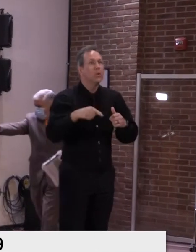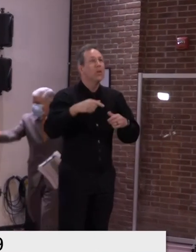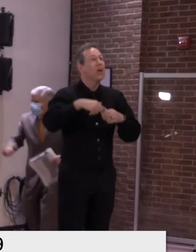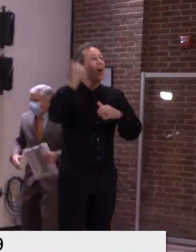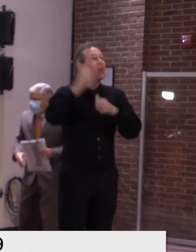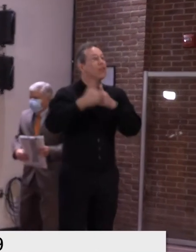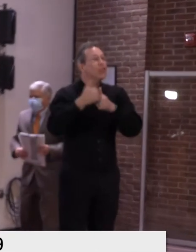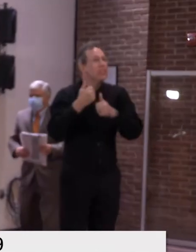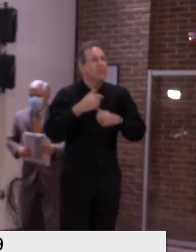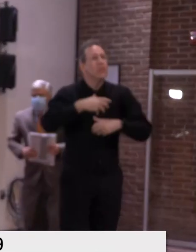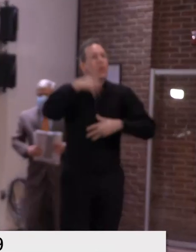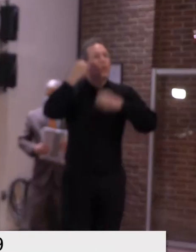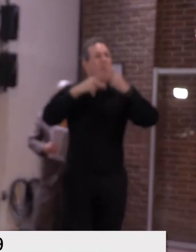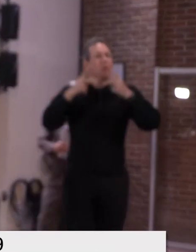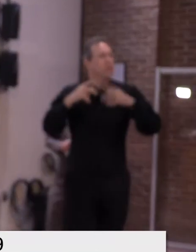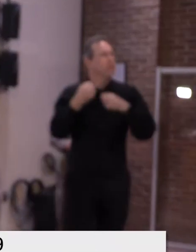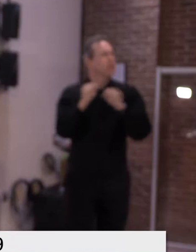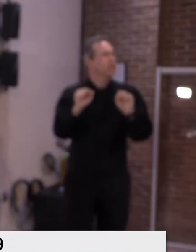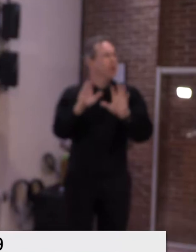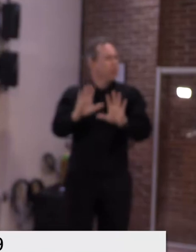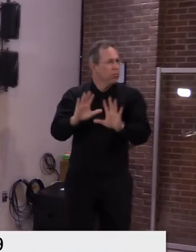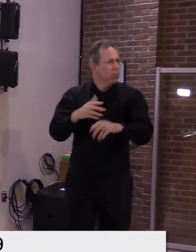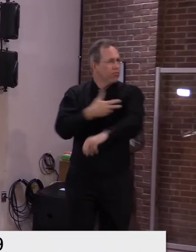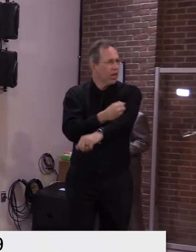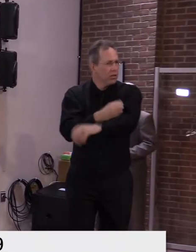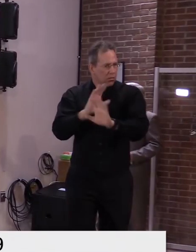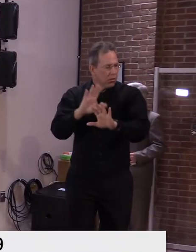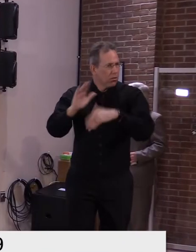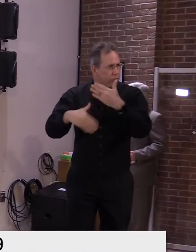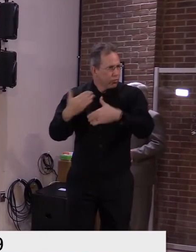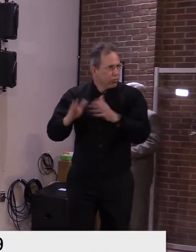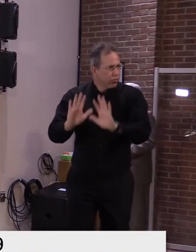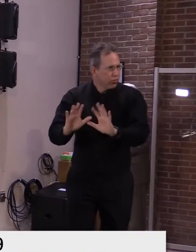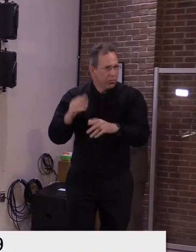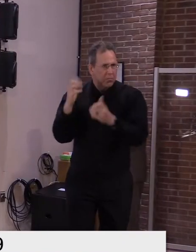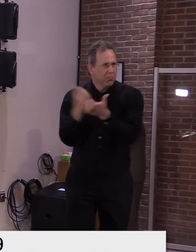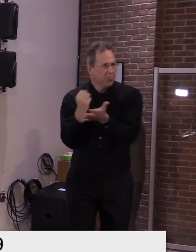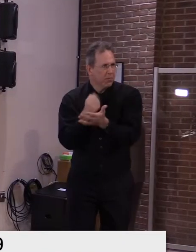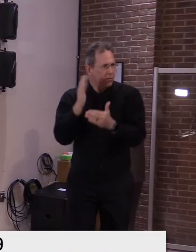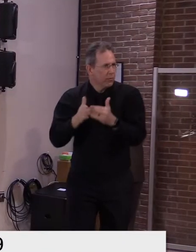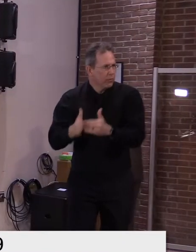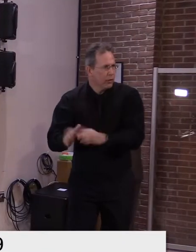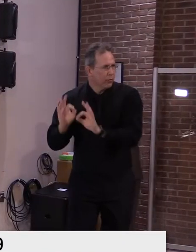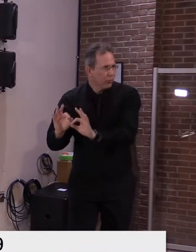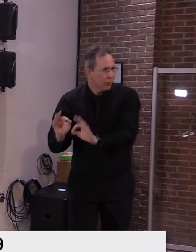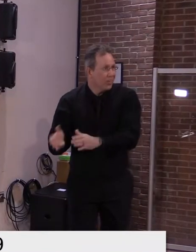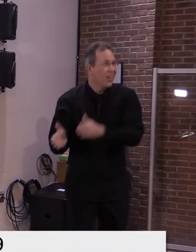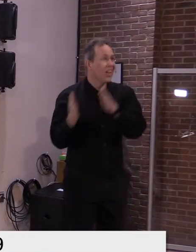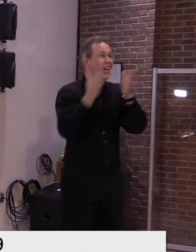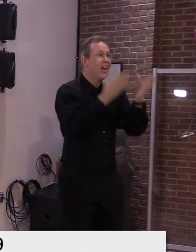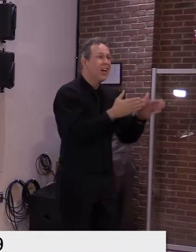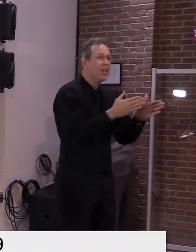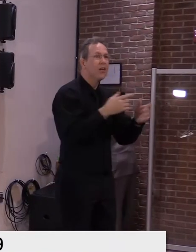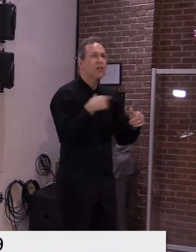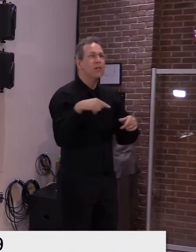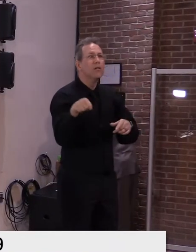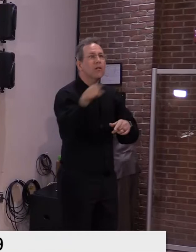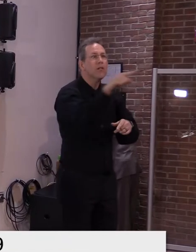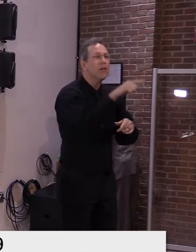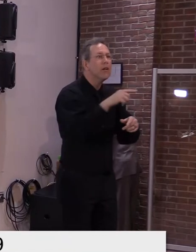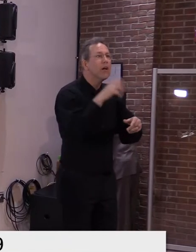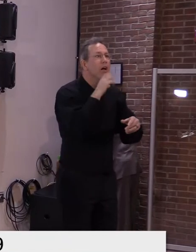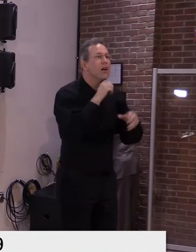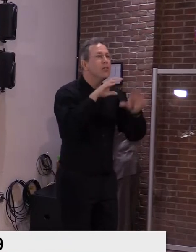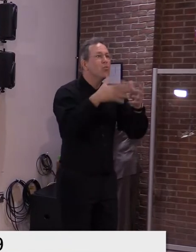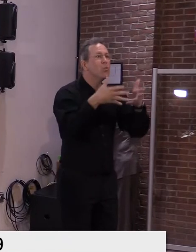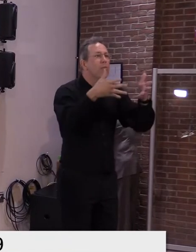with certain high-risk health conditions able to be vaccinated. I want to remind folks this is going to move